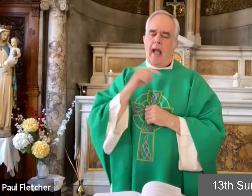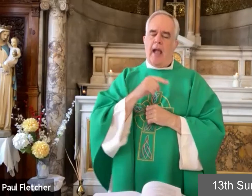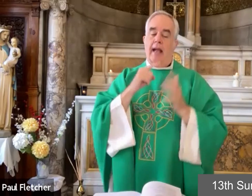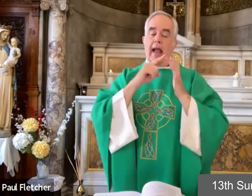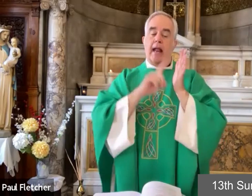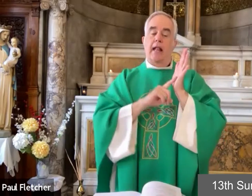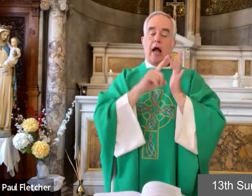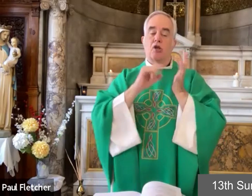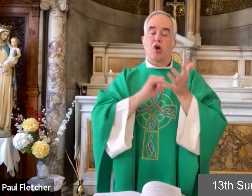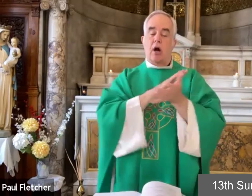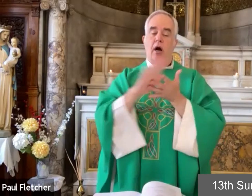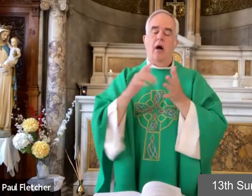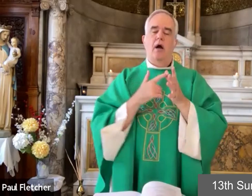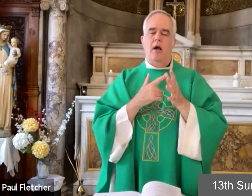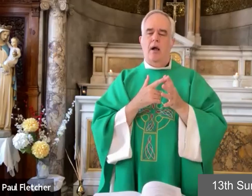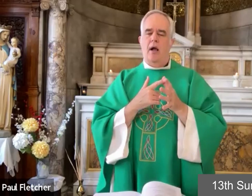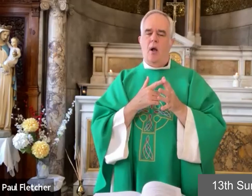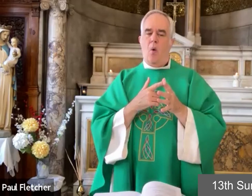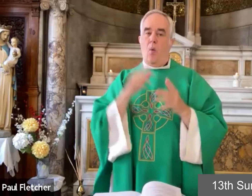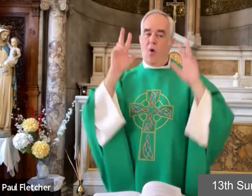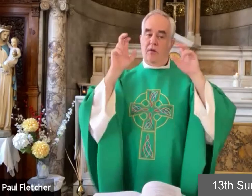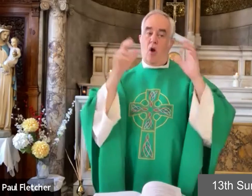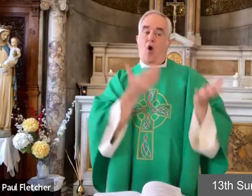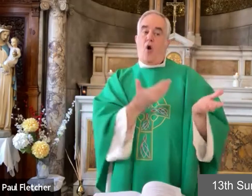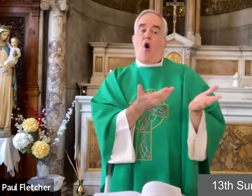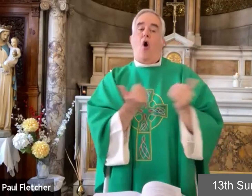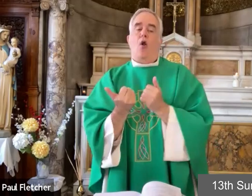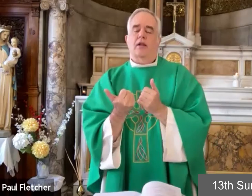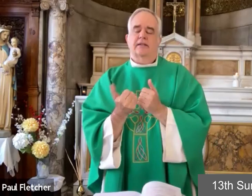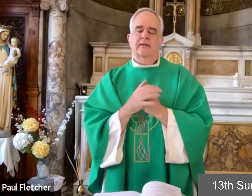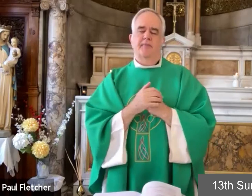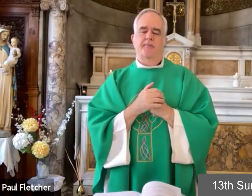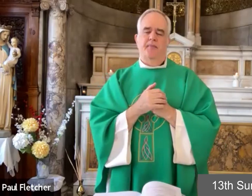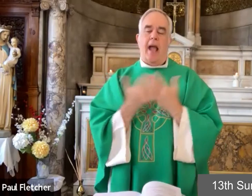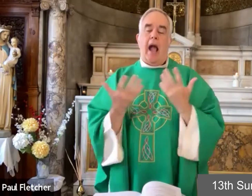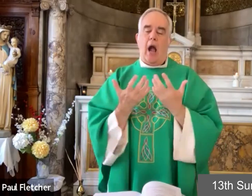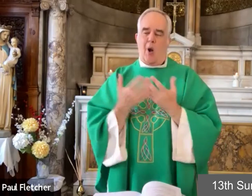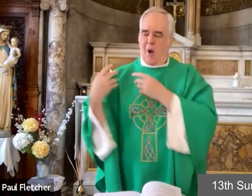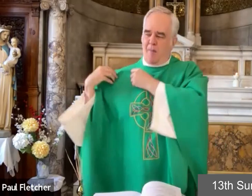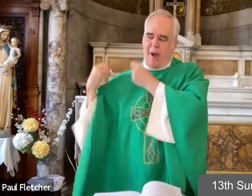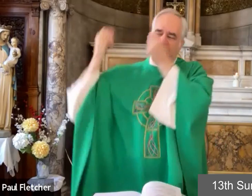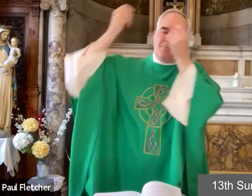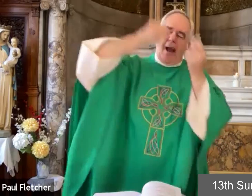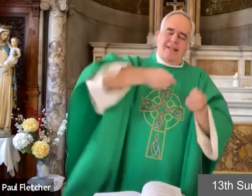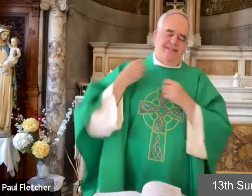And Elisha was called out, had a mantle